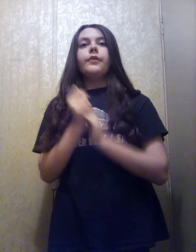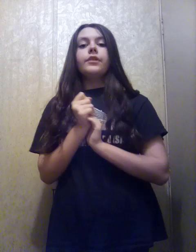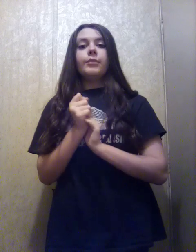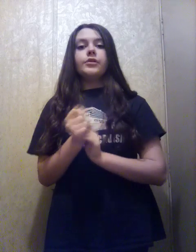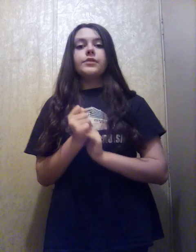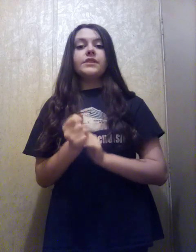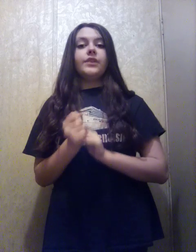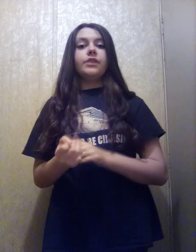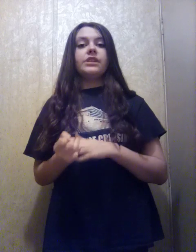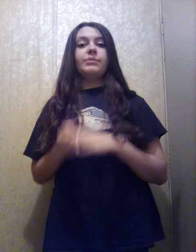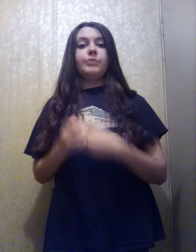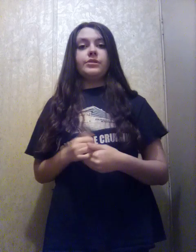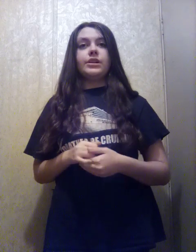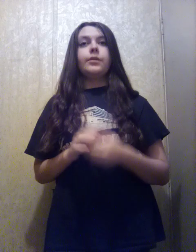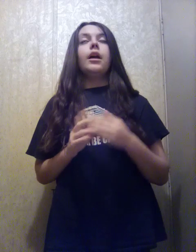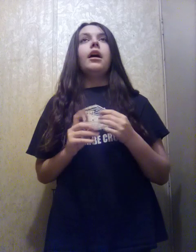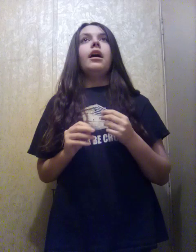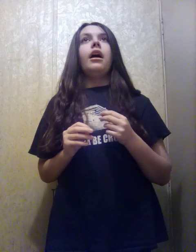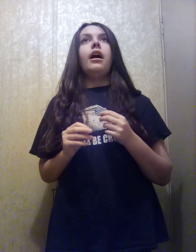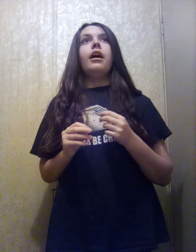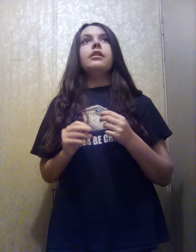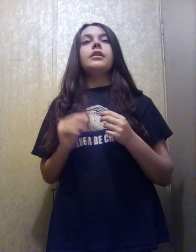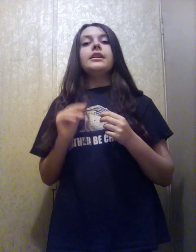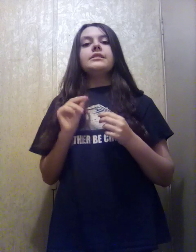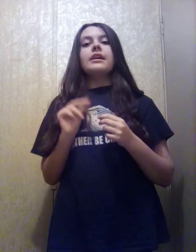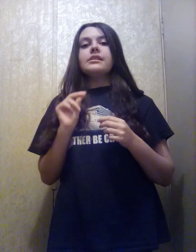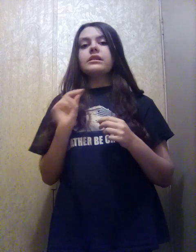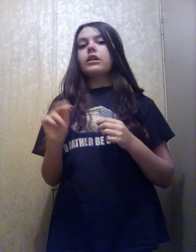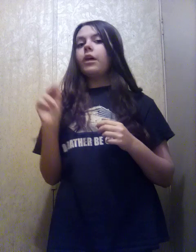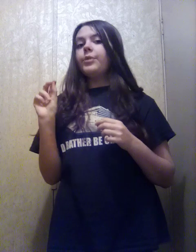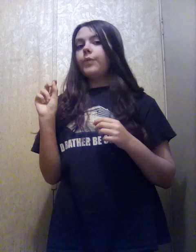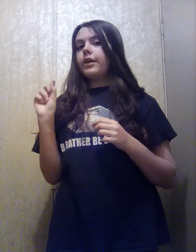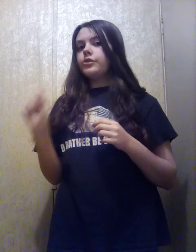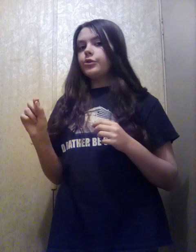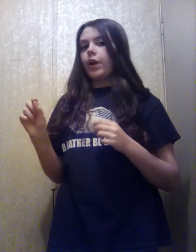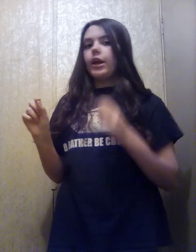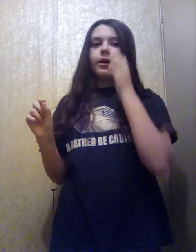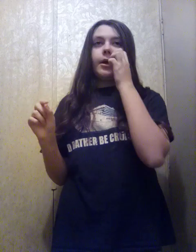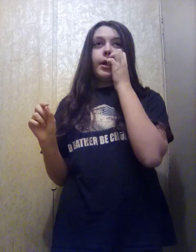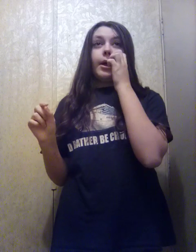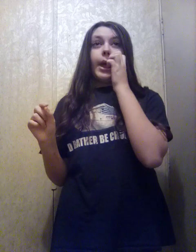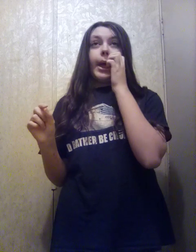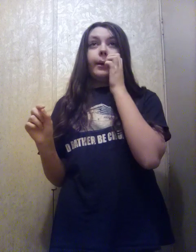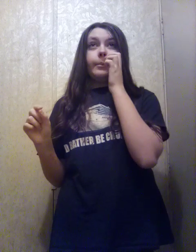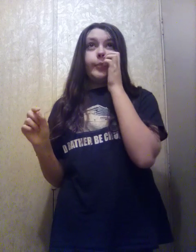For the most recent videos I've been posting, it says it's a copyright strike,